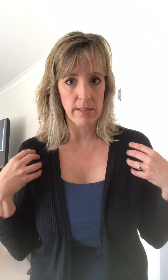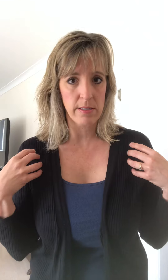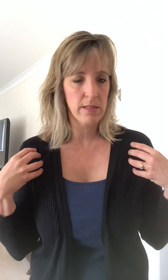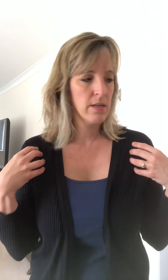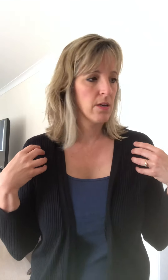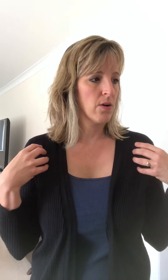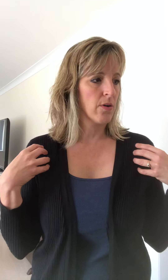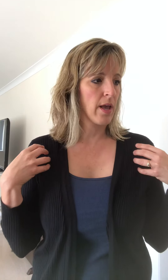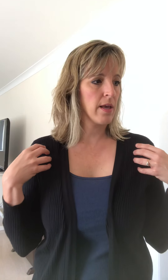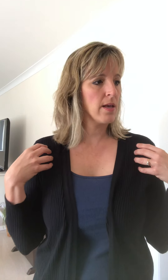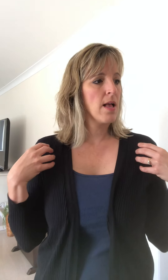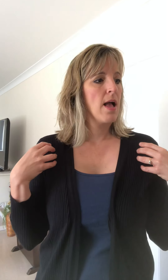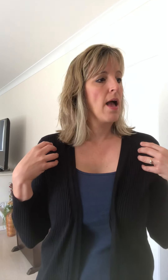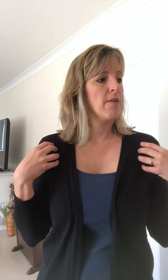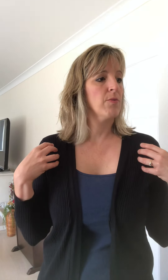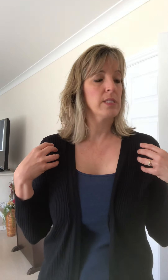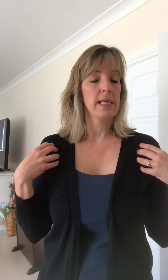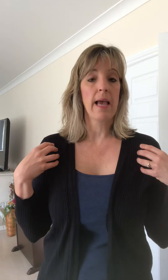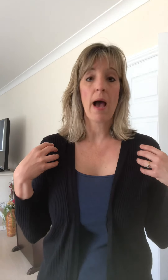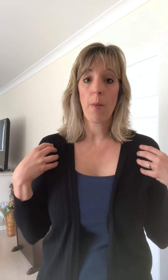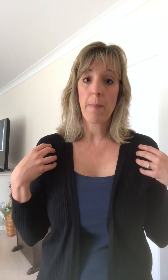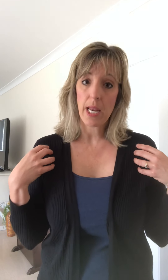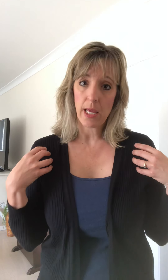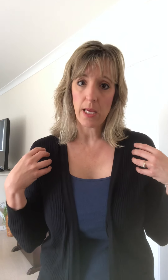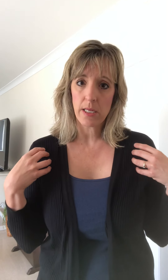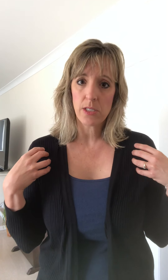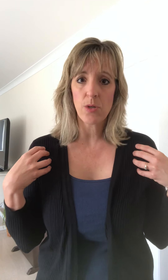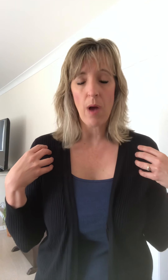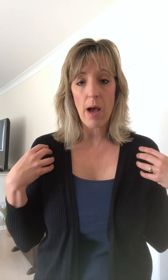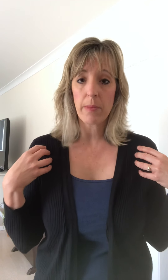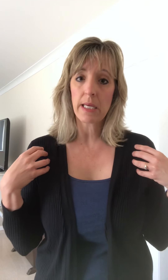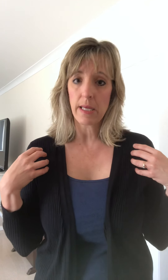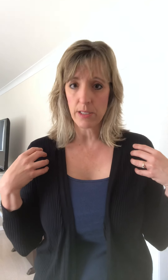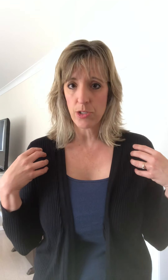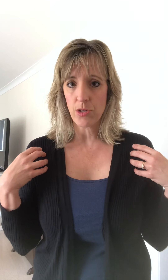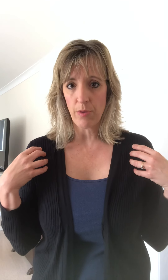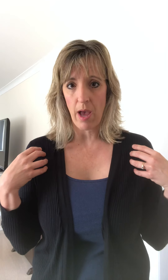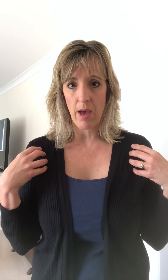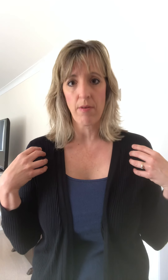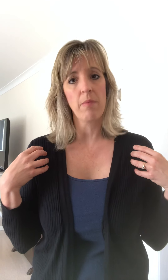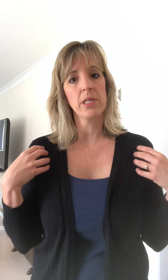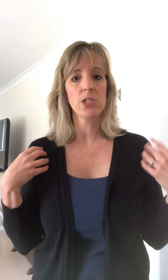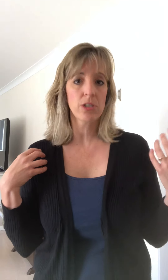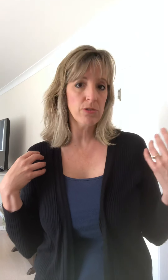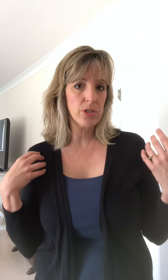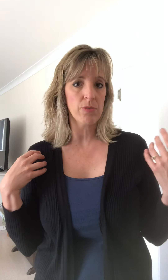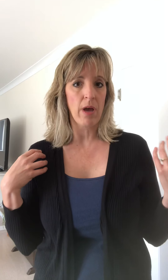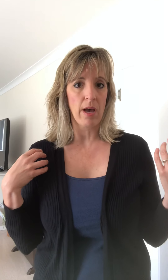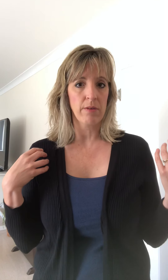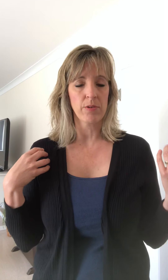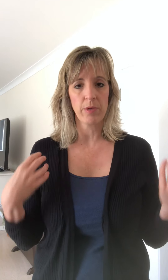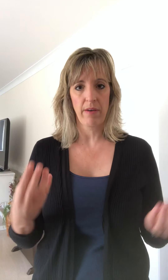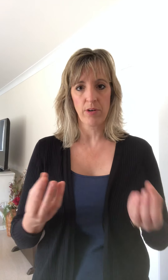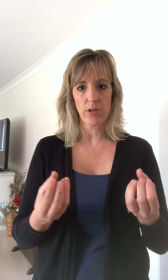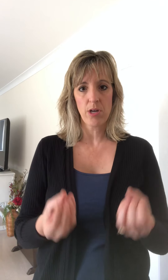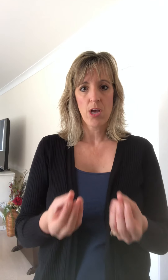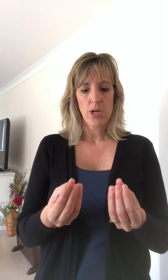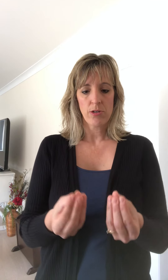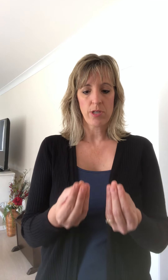has. Okay, if you want to say how many, so how many kids do you have? How many children do you have, or whatever? You take